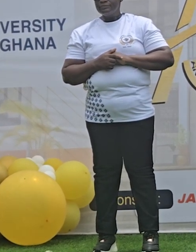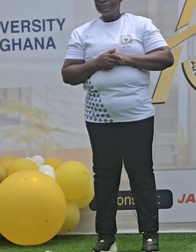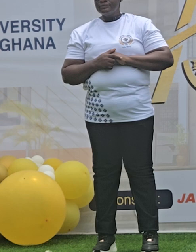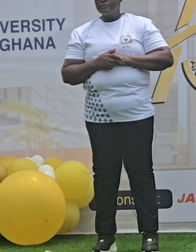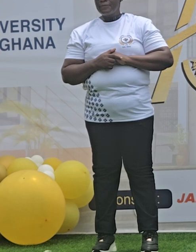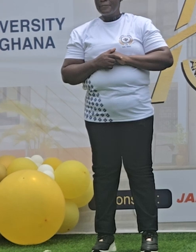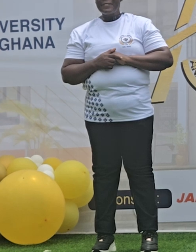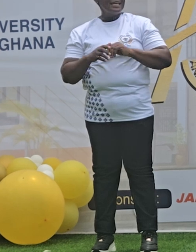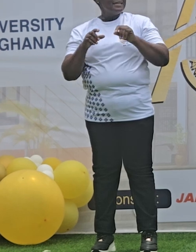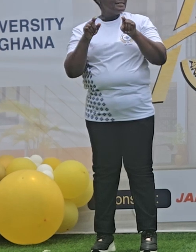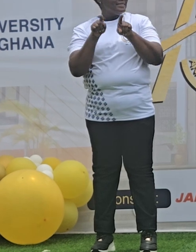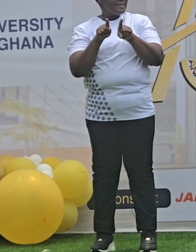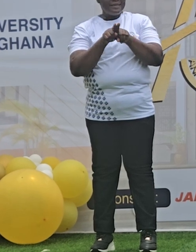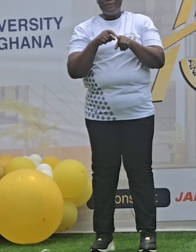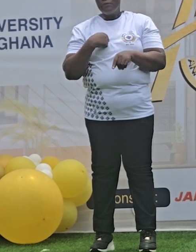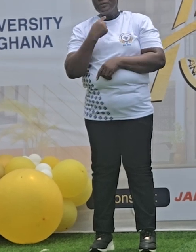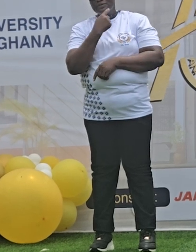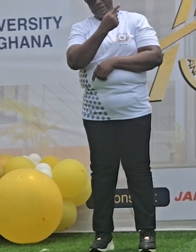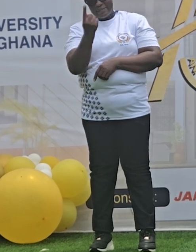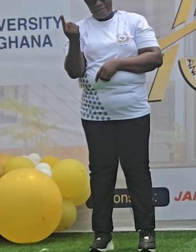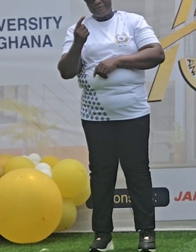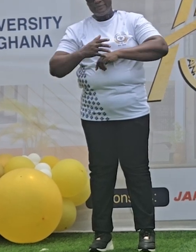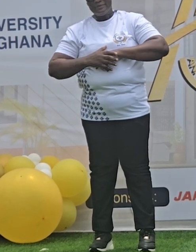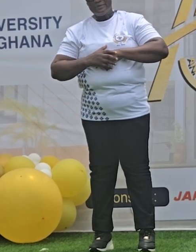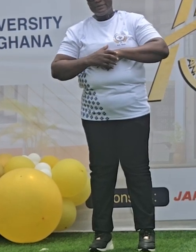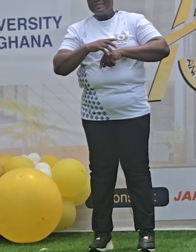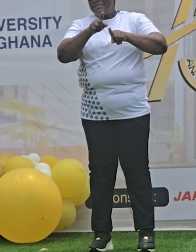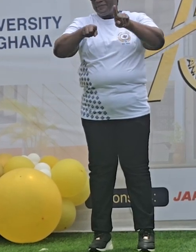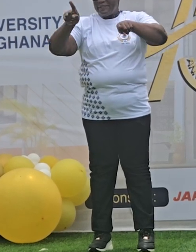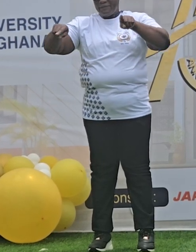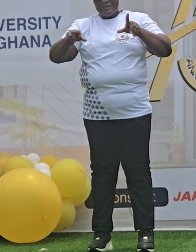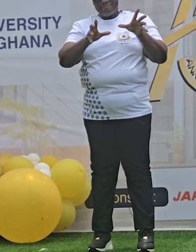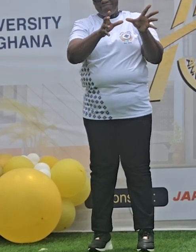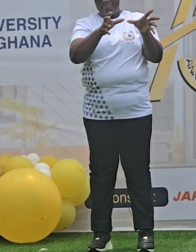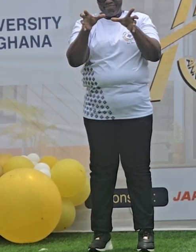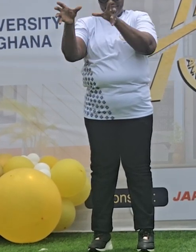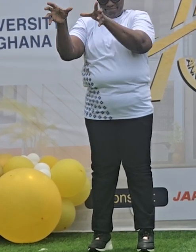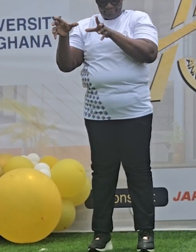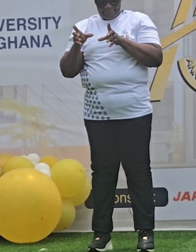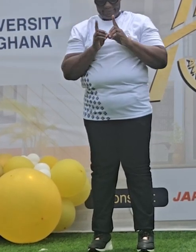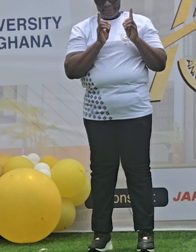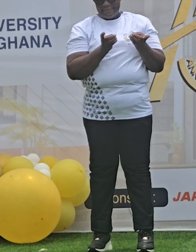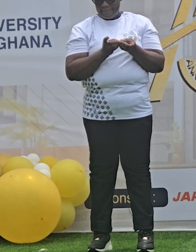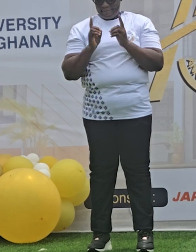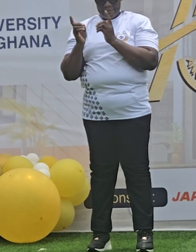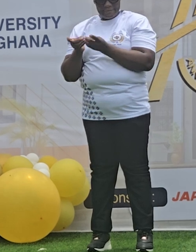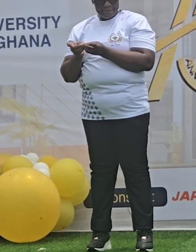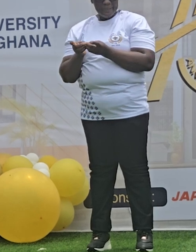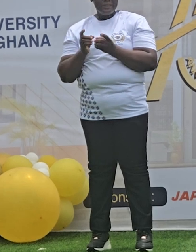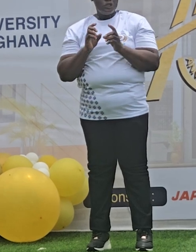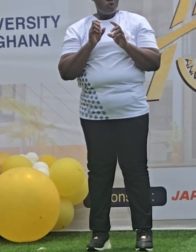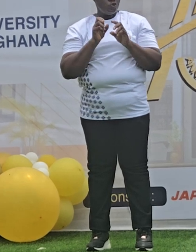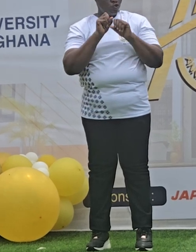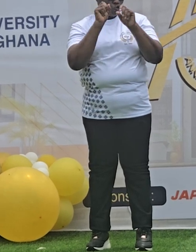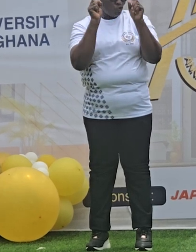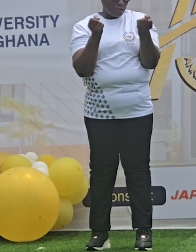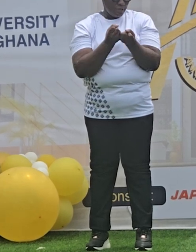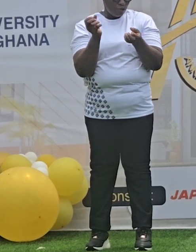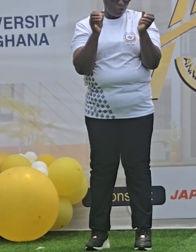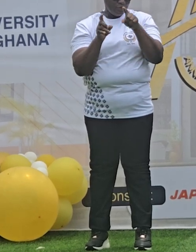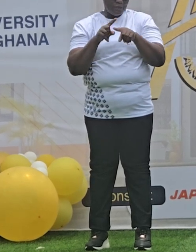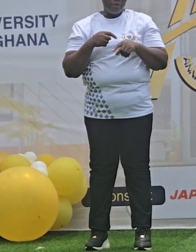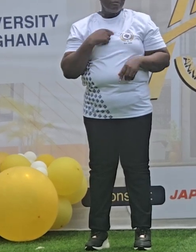It has also been mentioned the various departments to which sociology contributes, so I will not